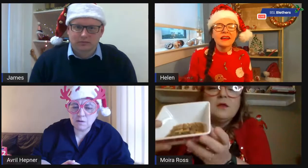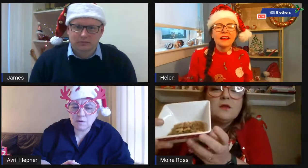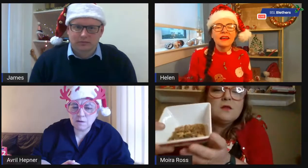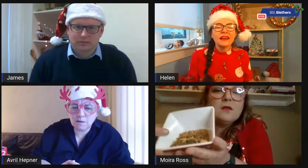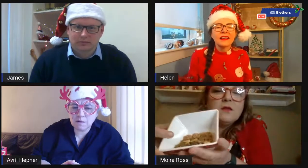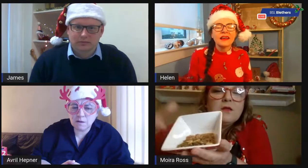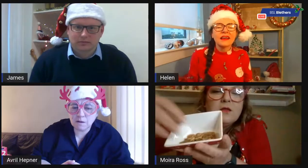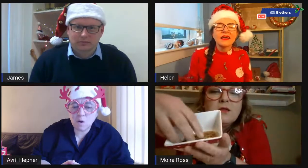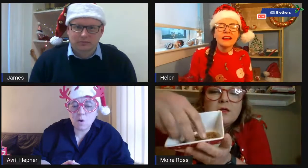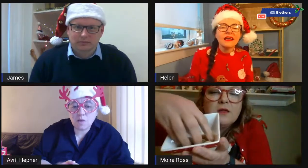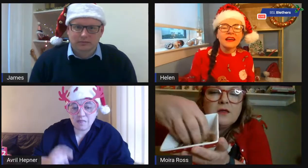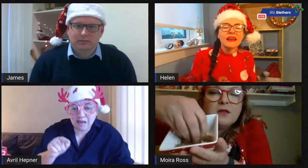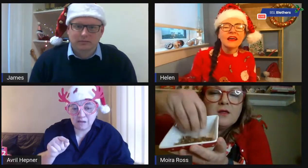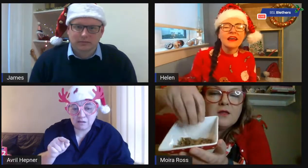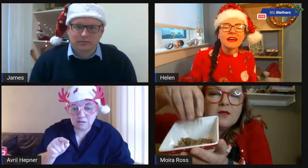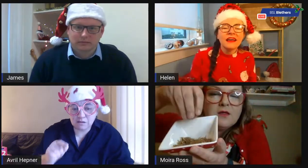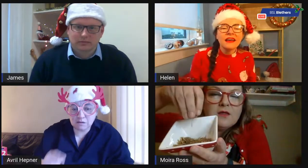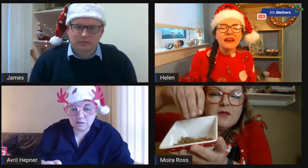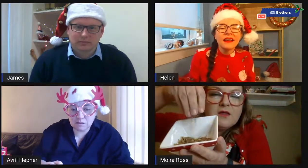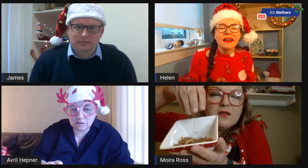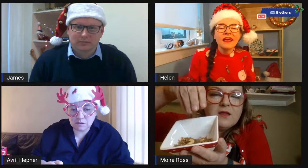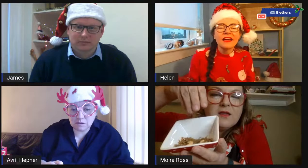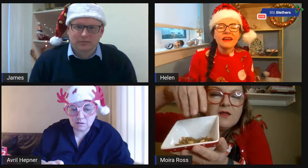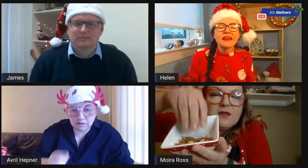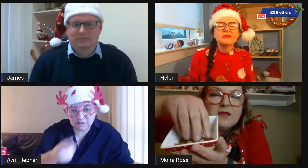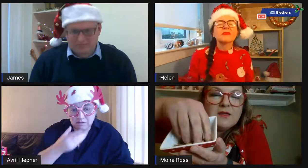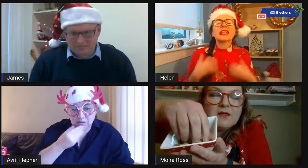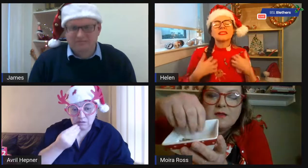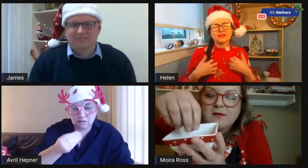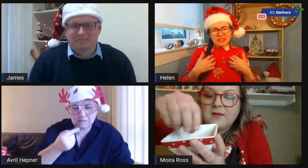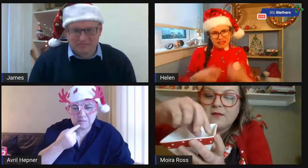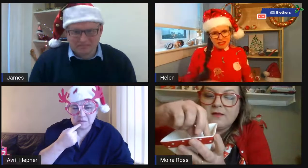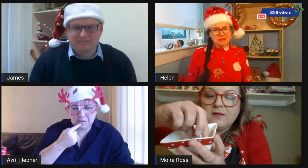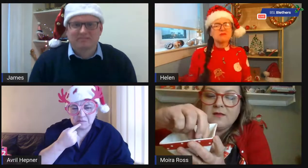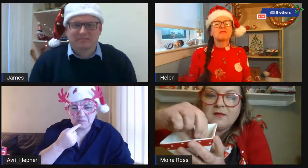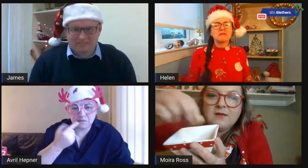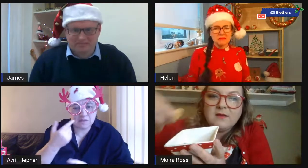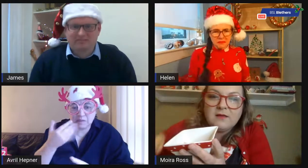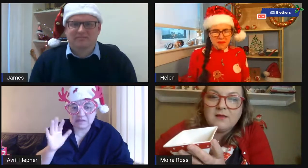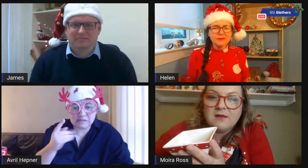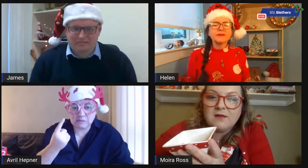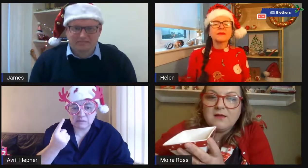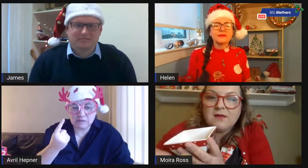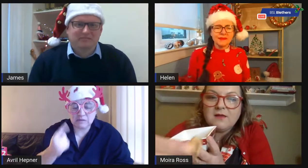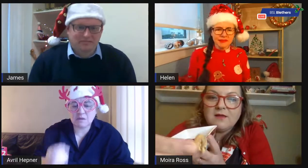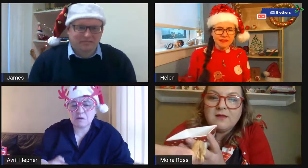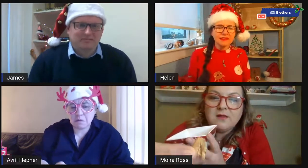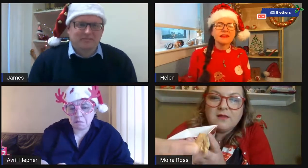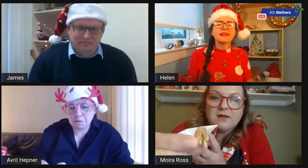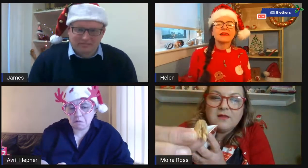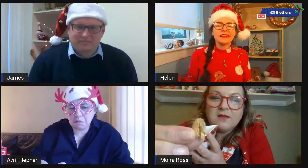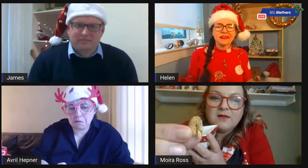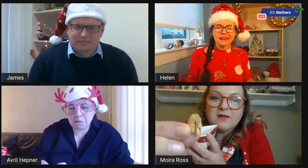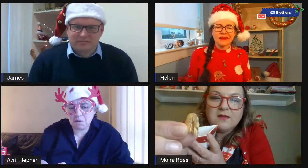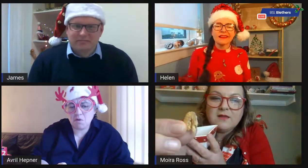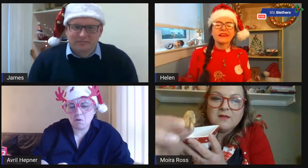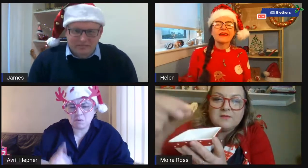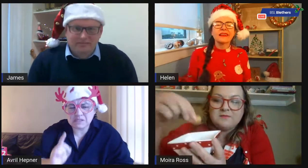like. It's like this. This kind of thing. Oh, okay. Interesting. Is it? He just eats that, does he?